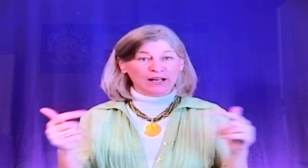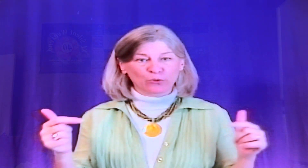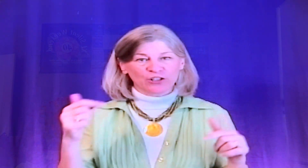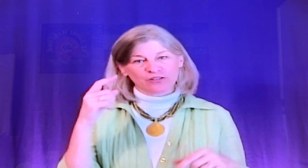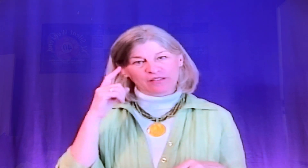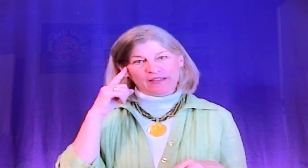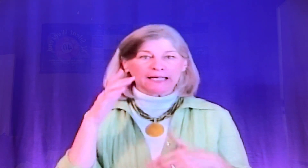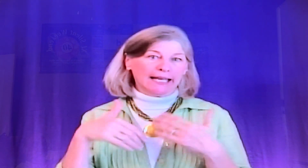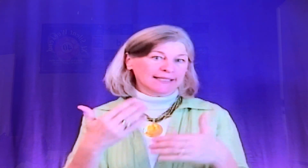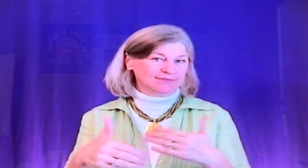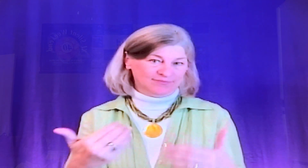language thinking.